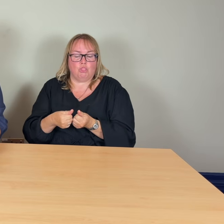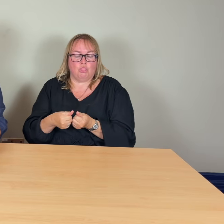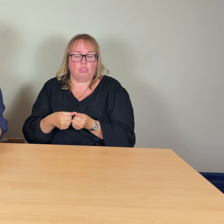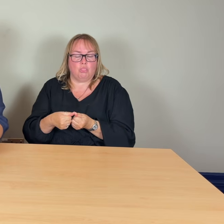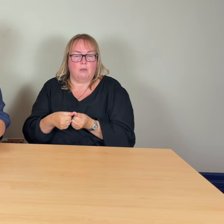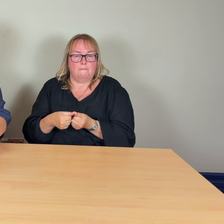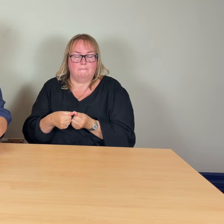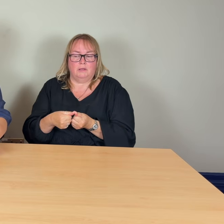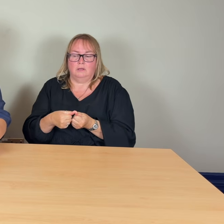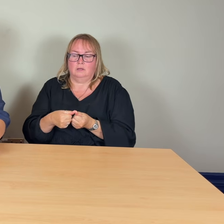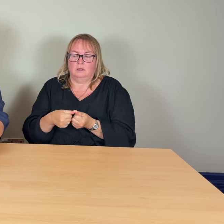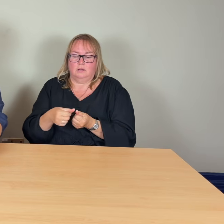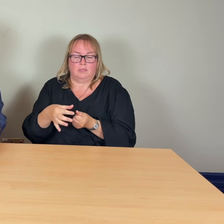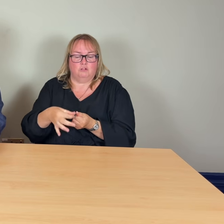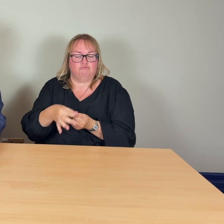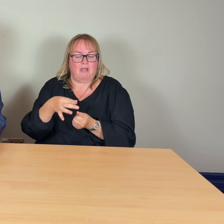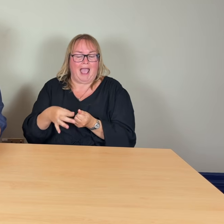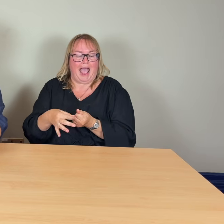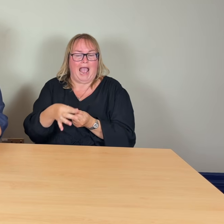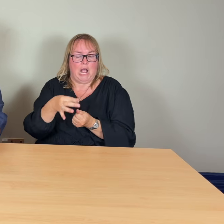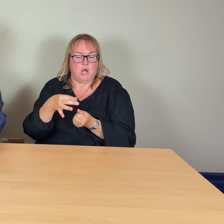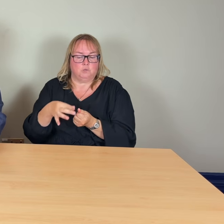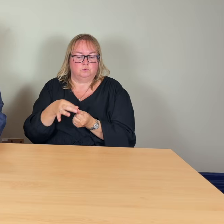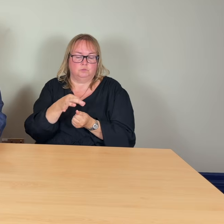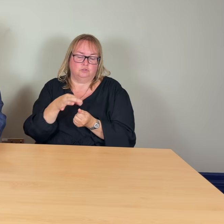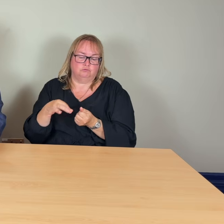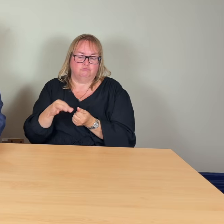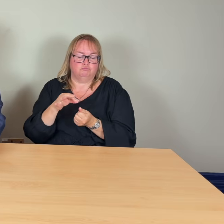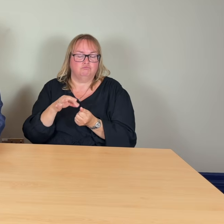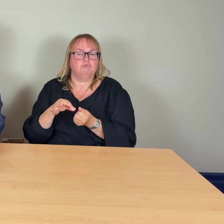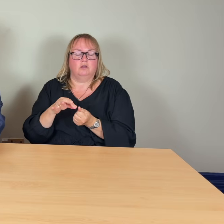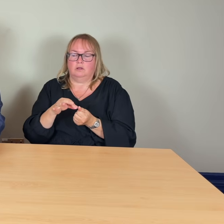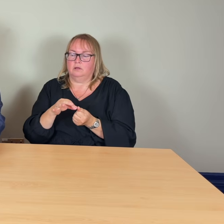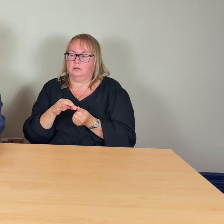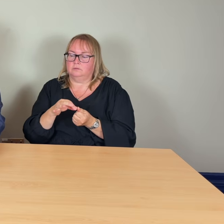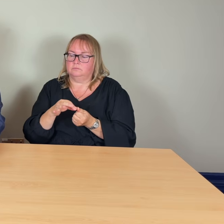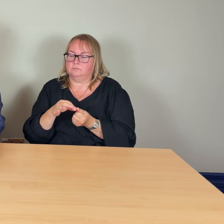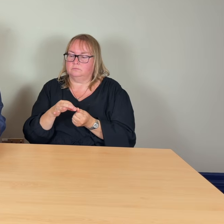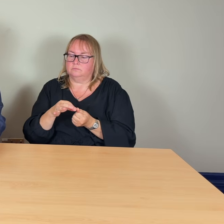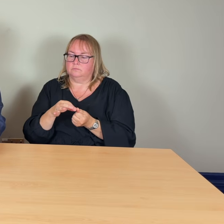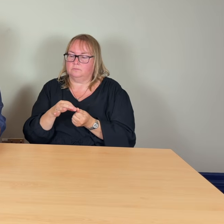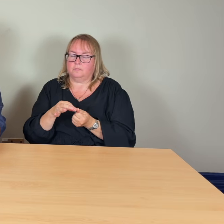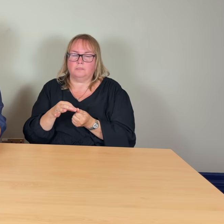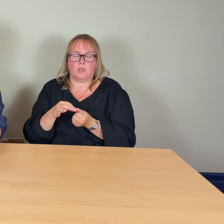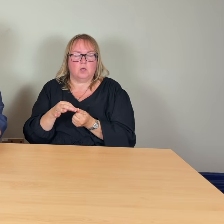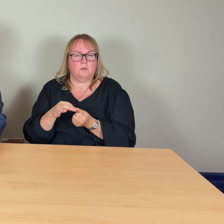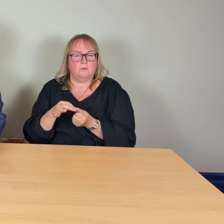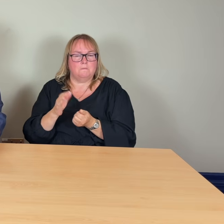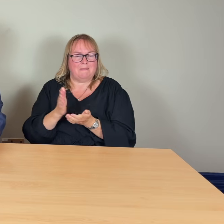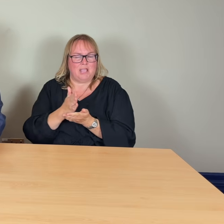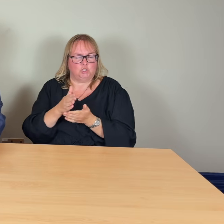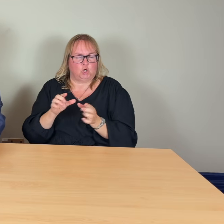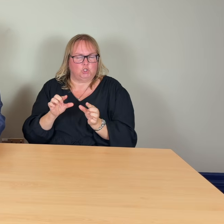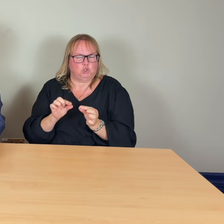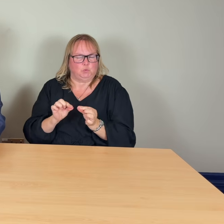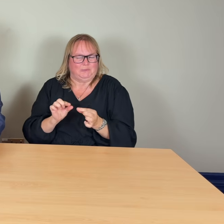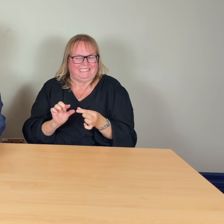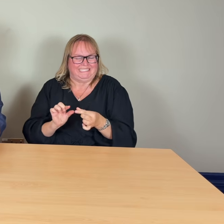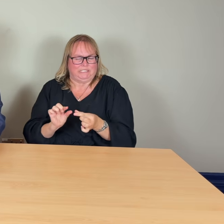together and then pull the tape round, and each time it goes round, give it a really good